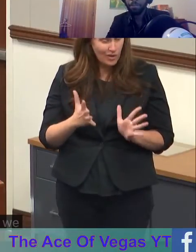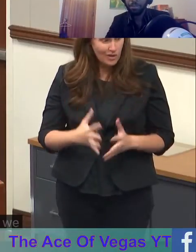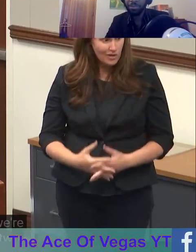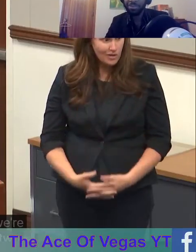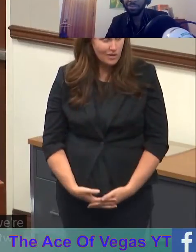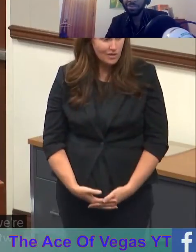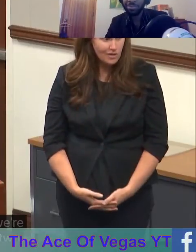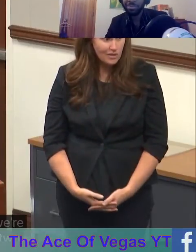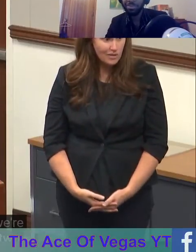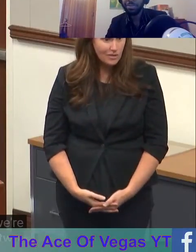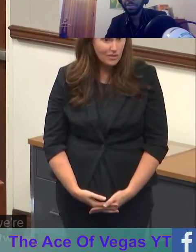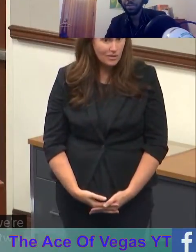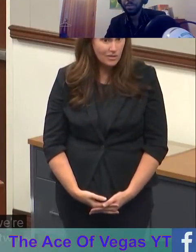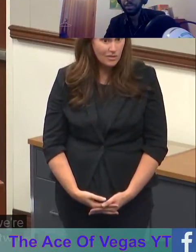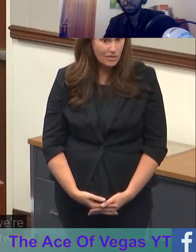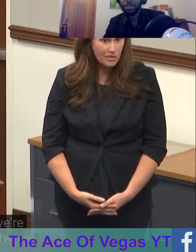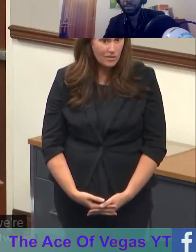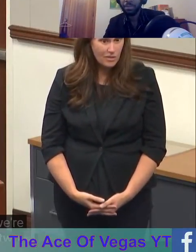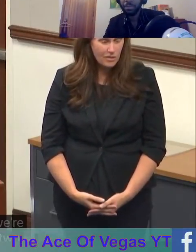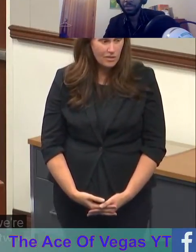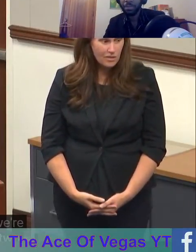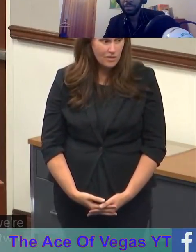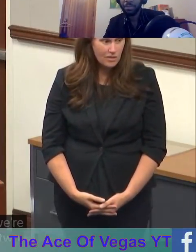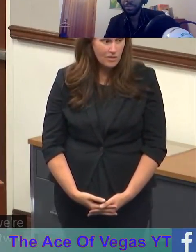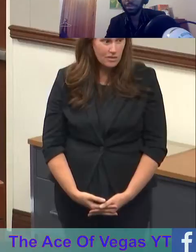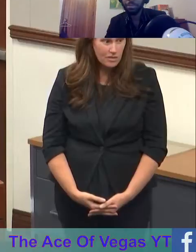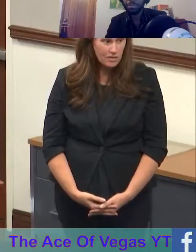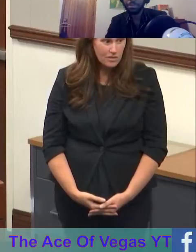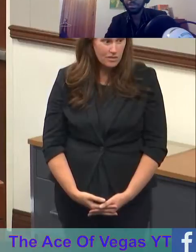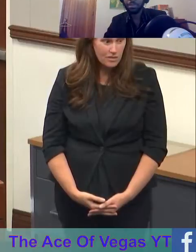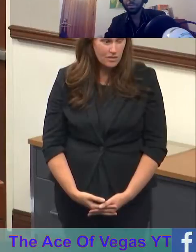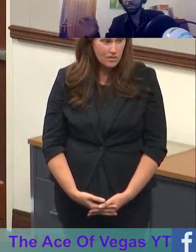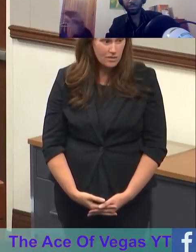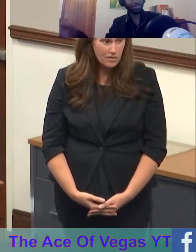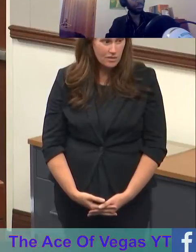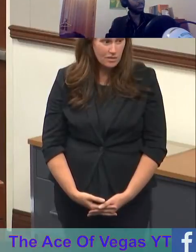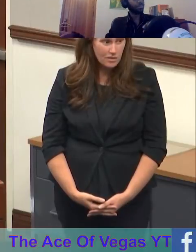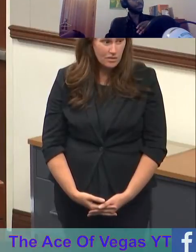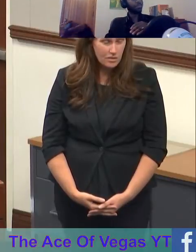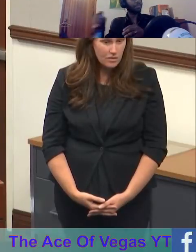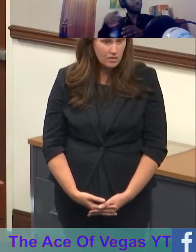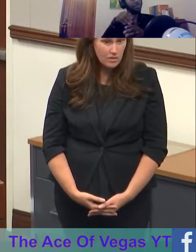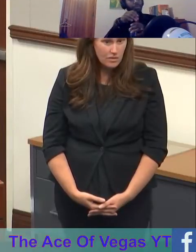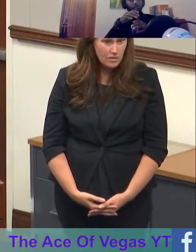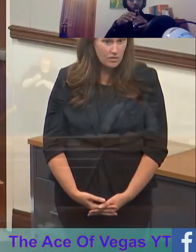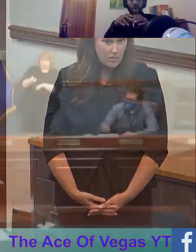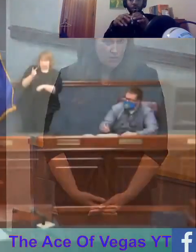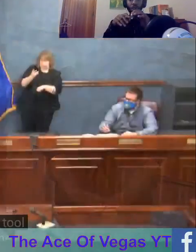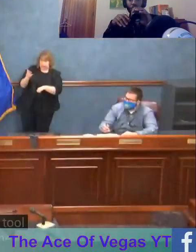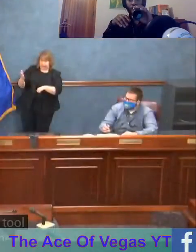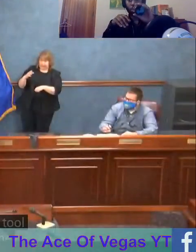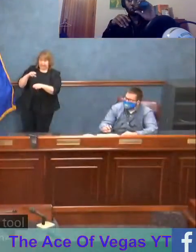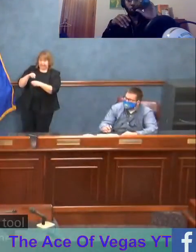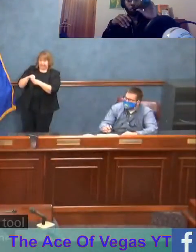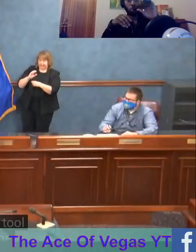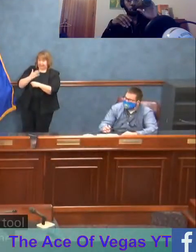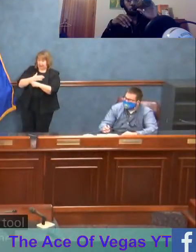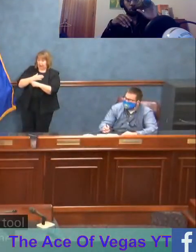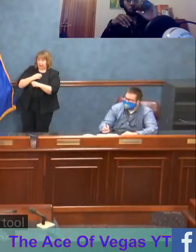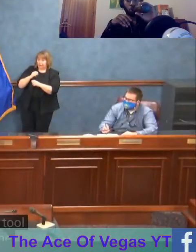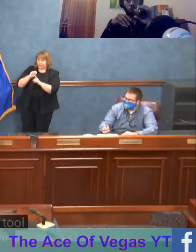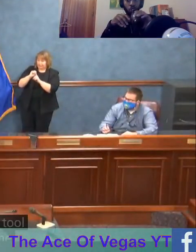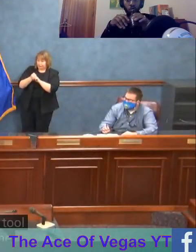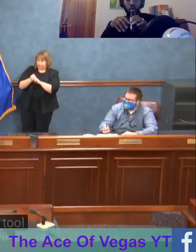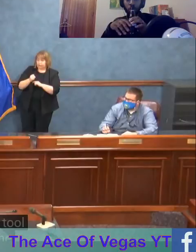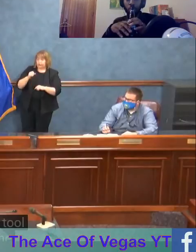So we're going to be implementing two things this week. In our Salesforce tool that I've talked about in the past, we've just started the case investigation tool within there.